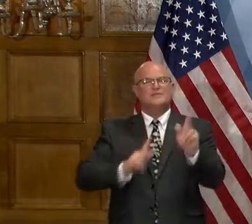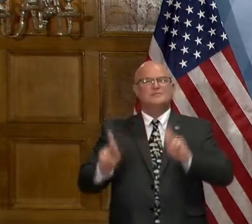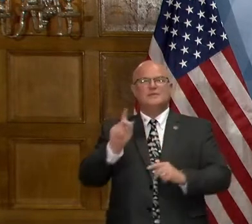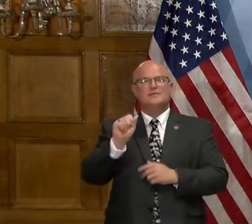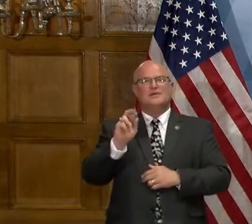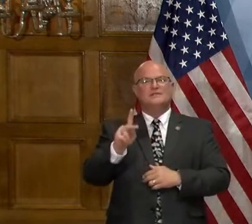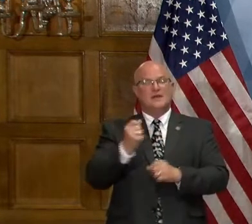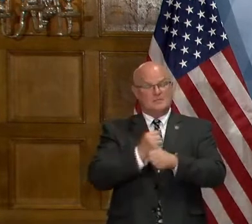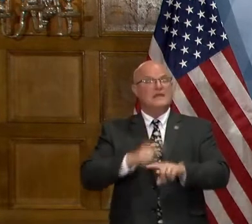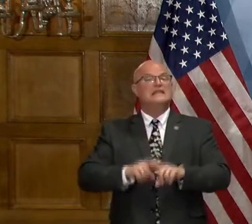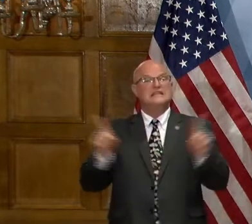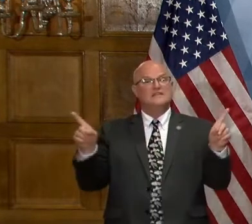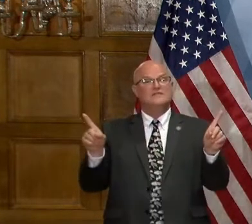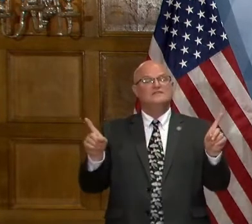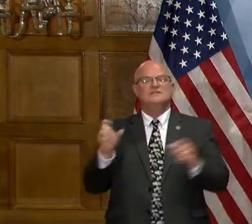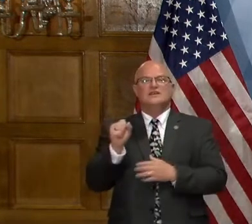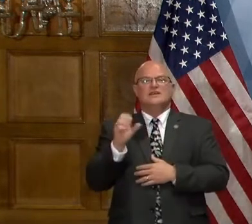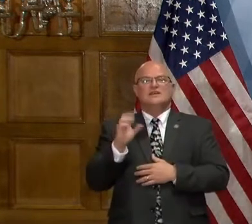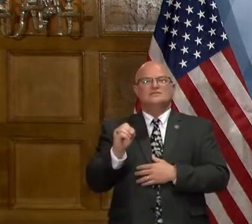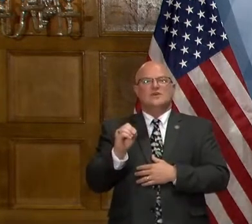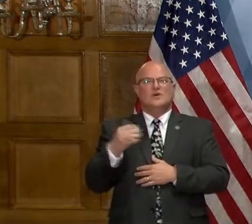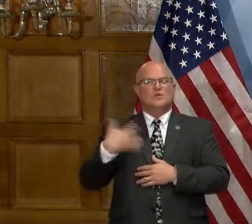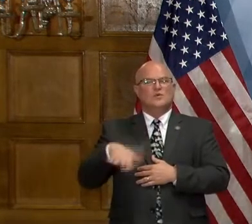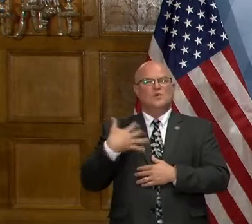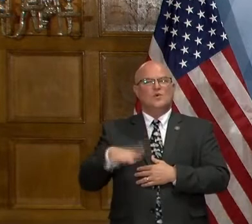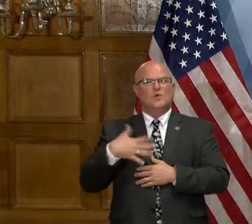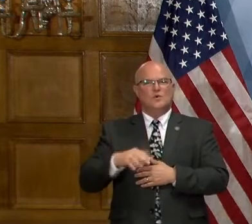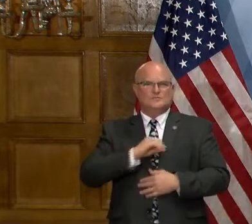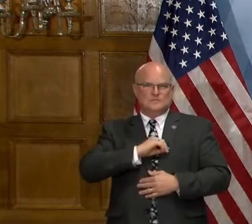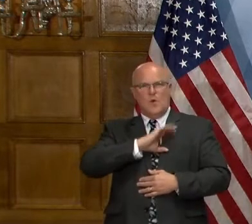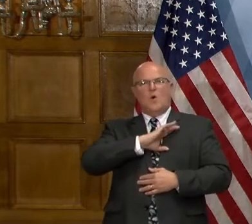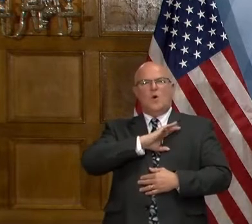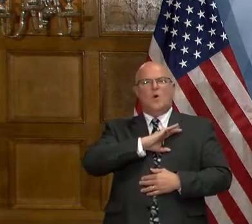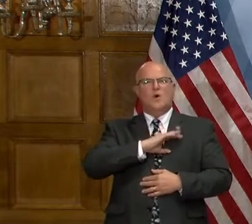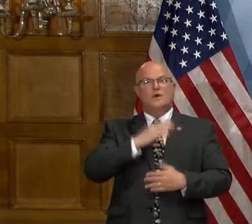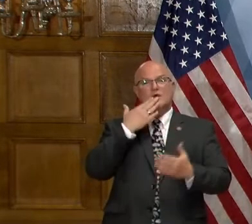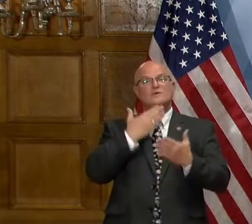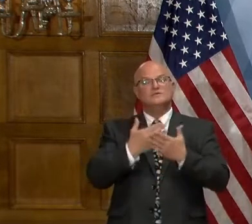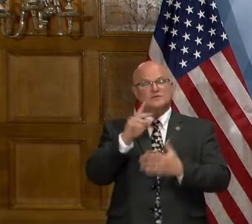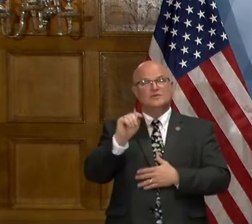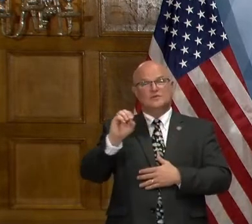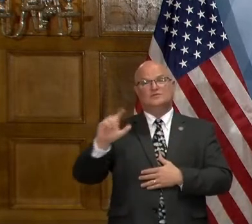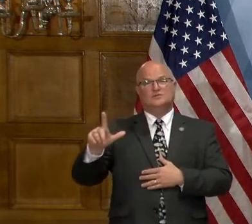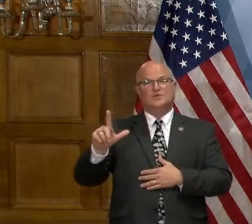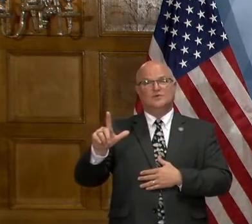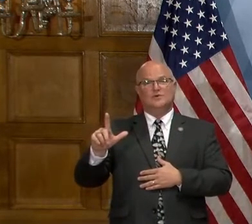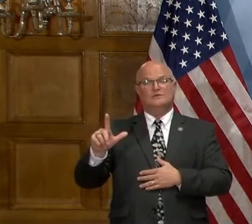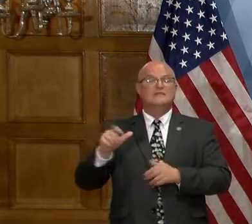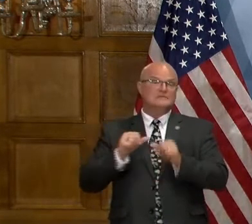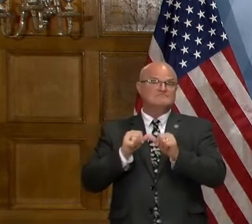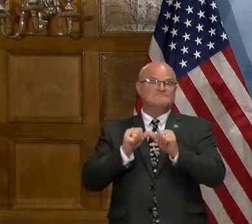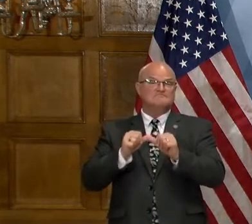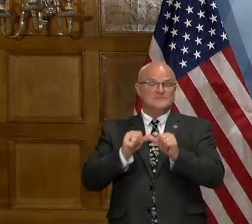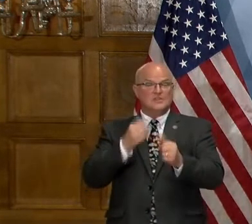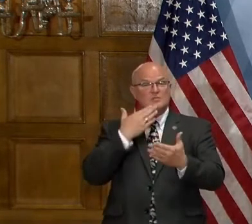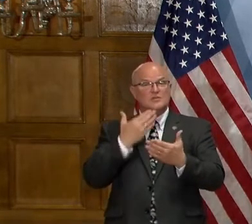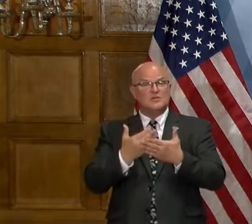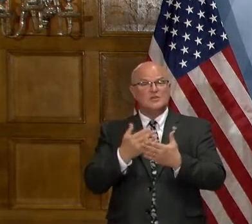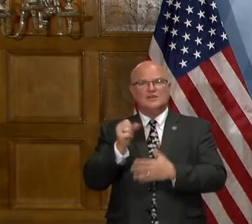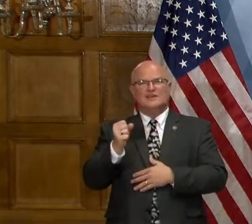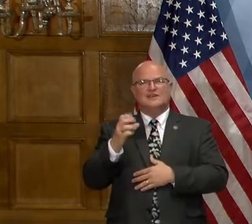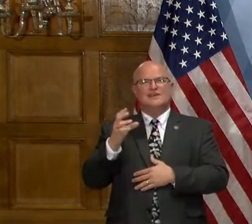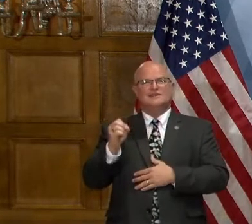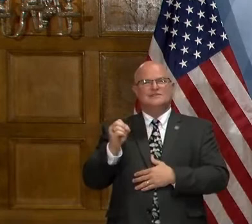Arkansans made a difference to them. And so that's been very rewarding. It was a very good tool, and it continues to be. And